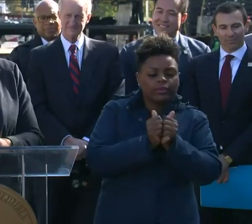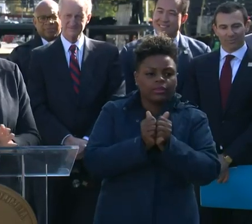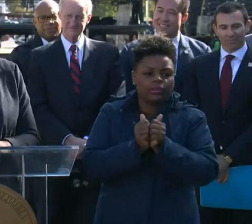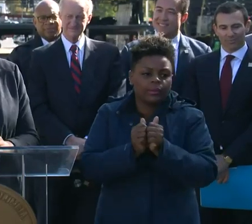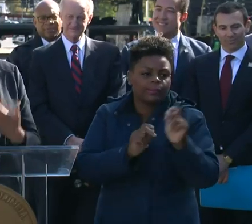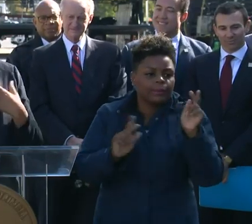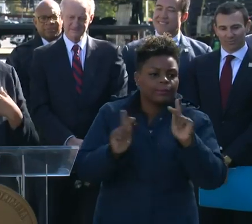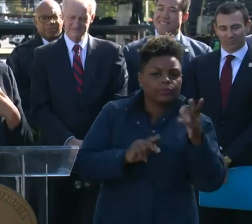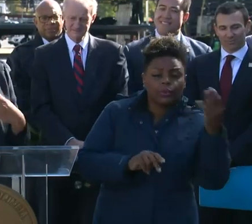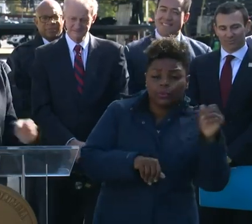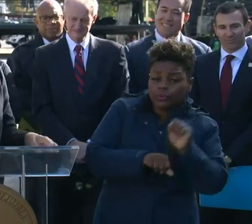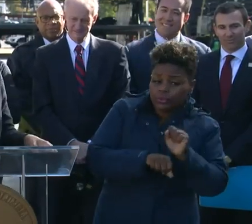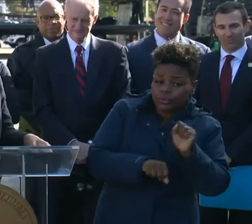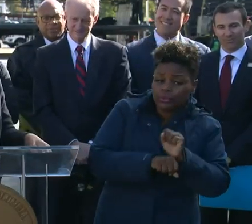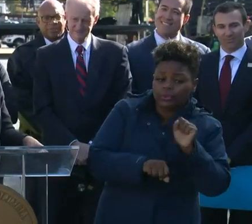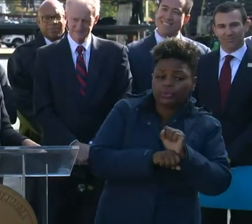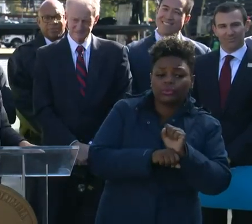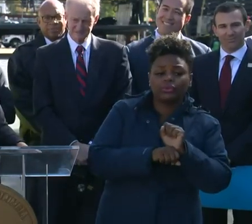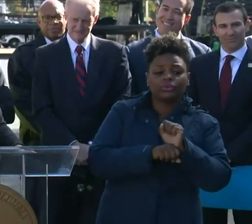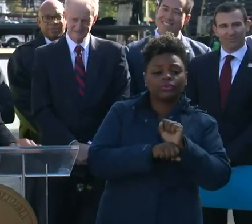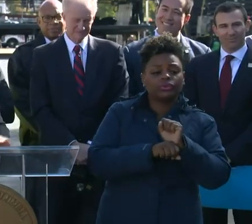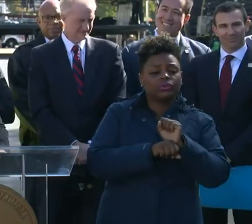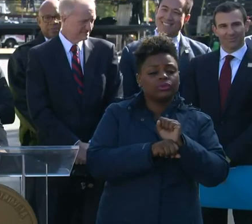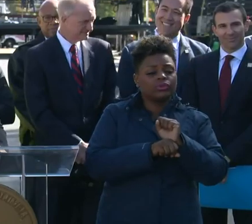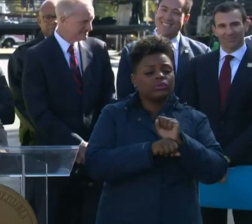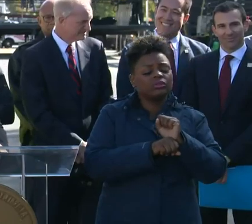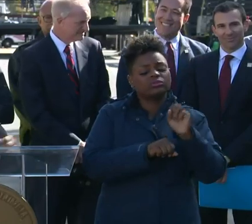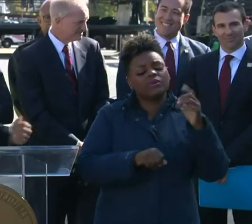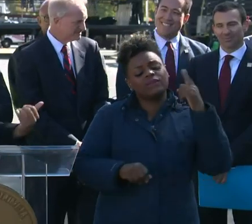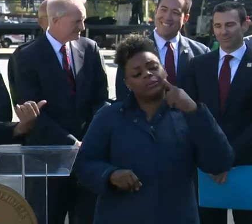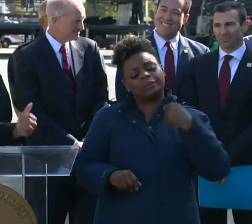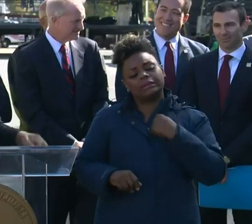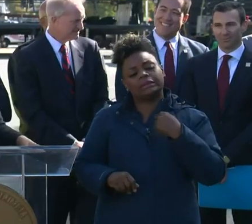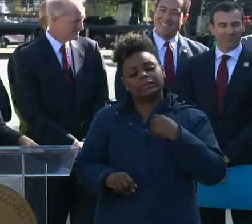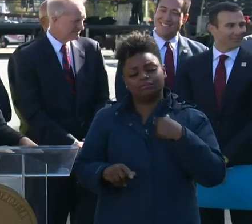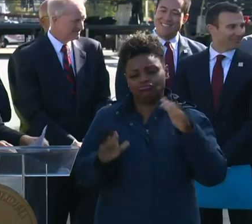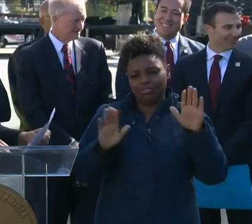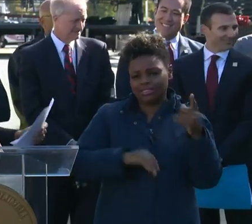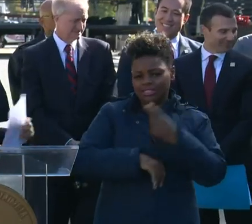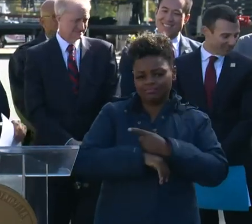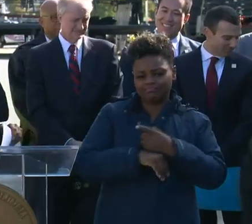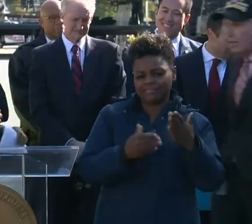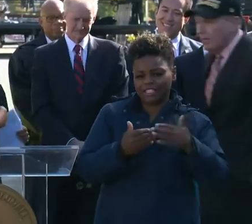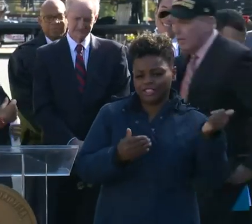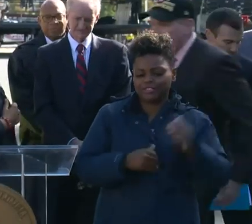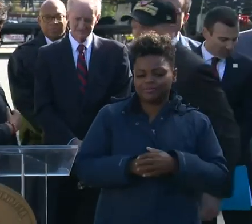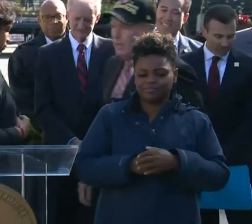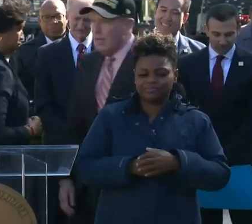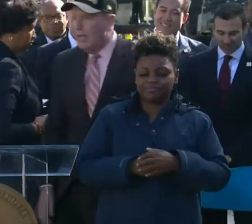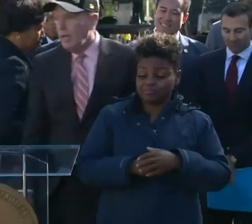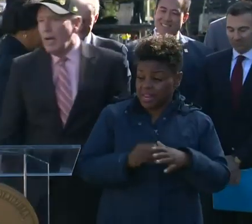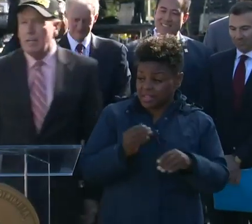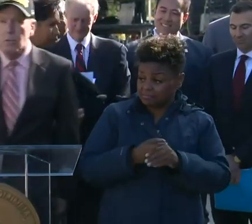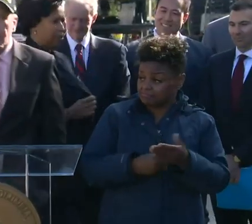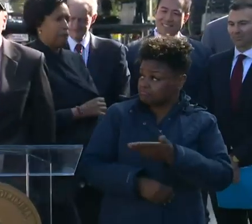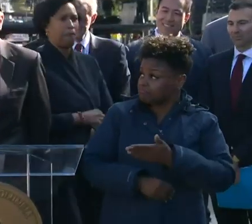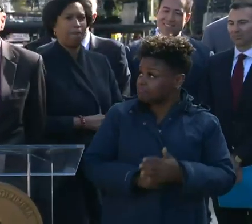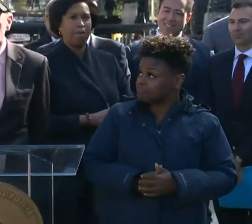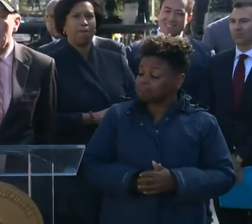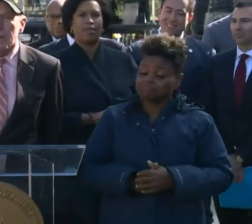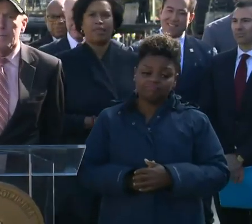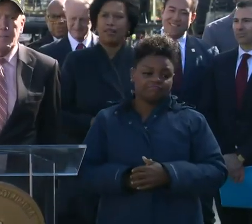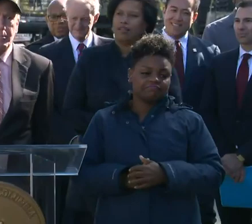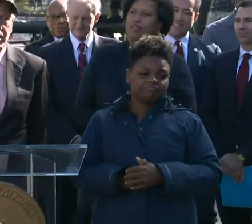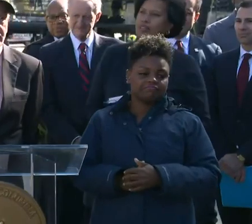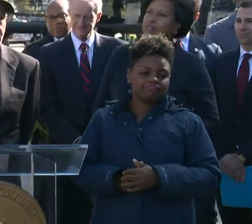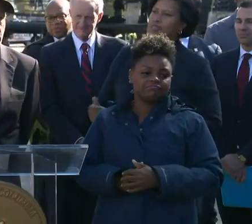think it's all around, for me, it's a great day. Want to add anything, Gregory? I totally concur